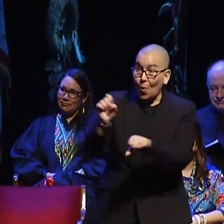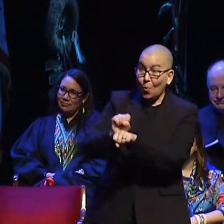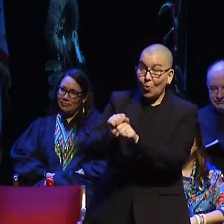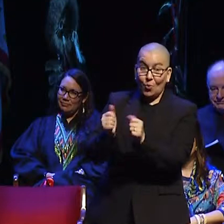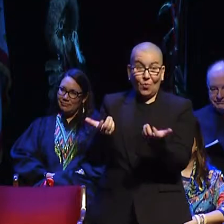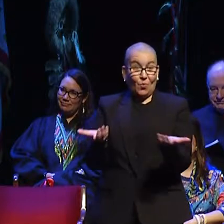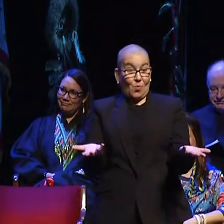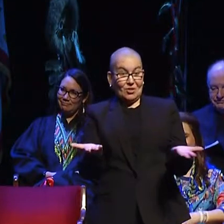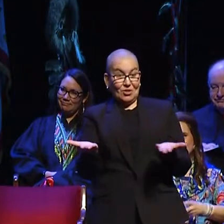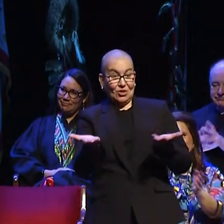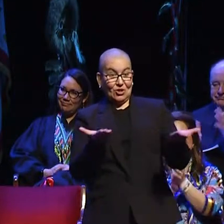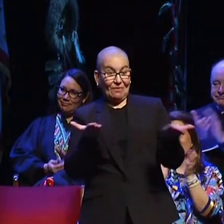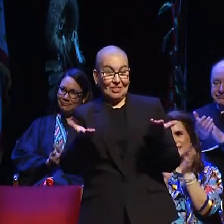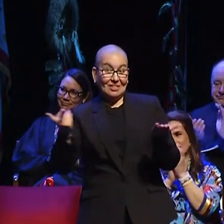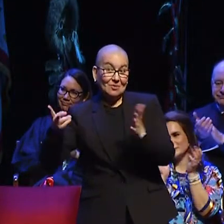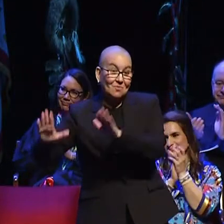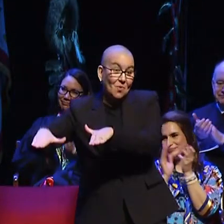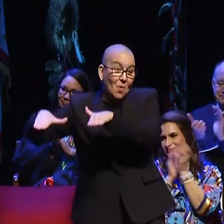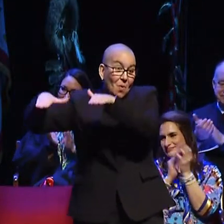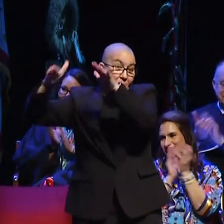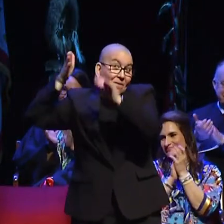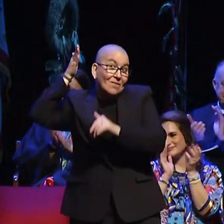very own people. So thank you both.